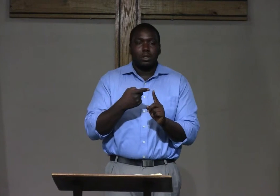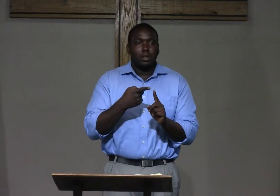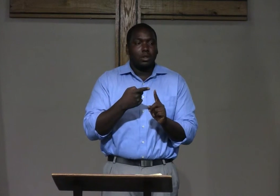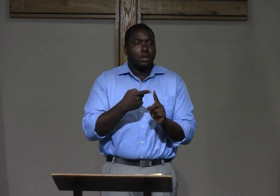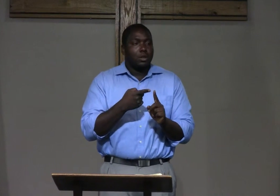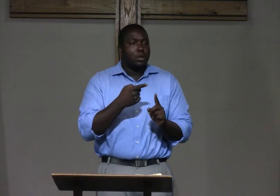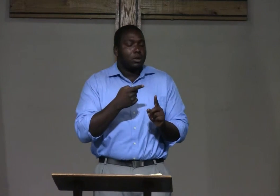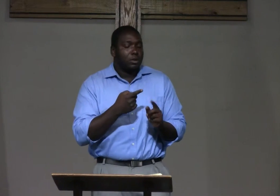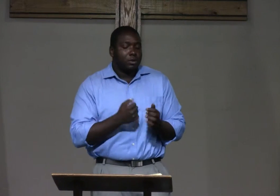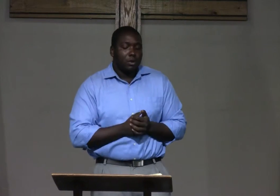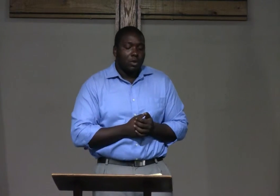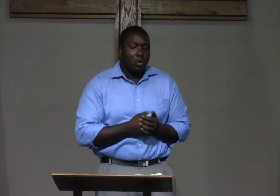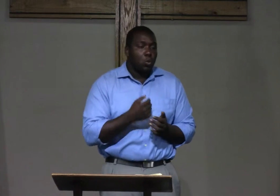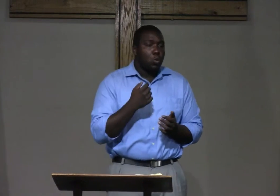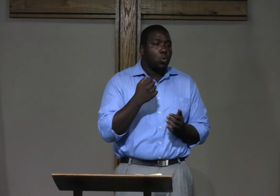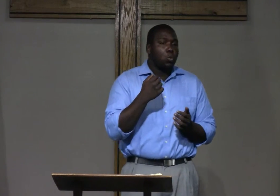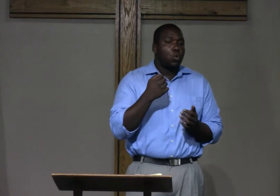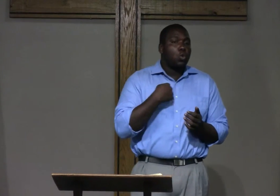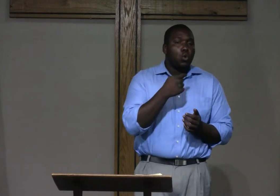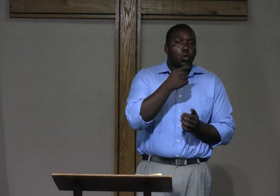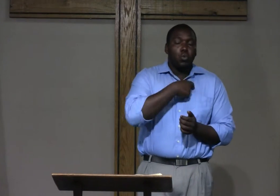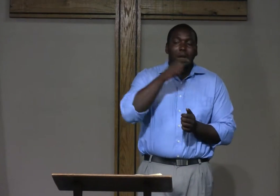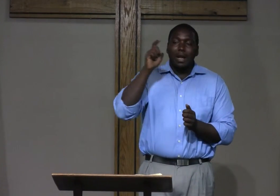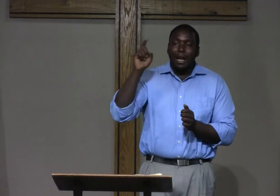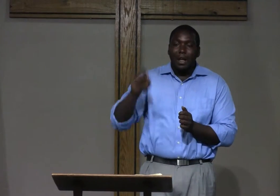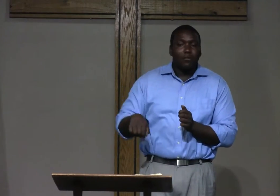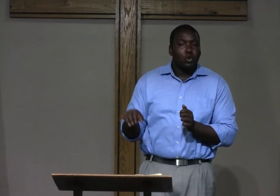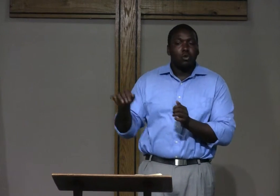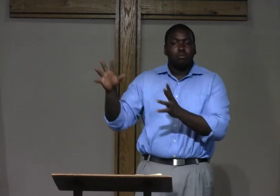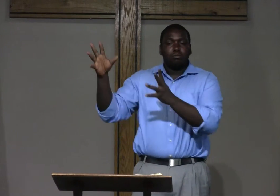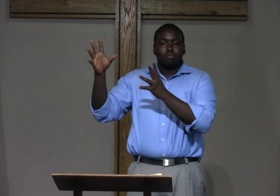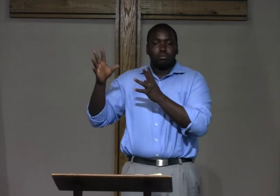That goes hand in hand with what we just looked at in 1 Peter.